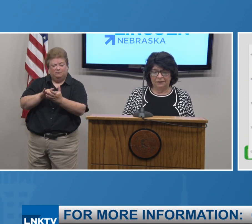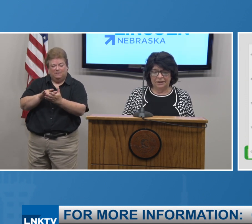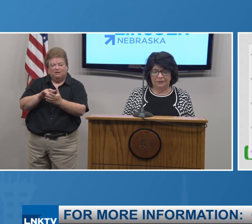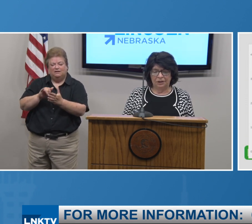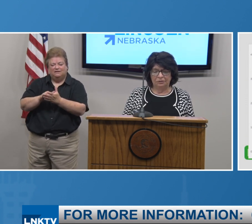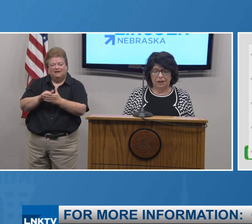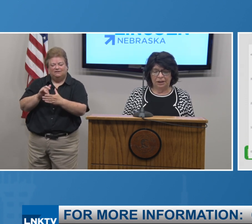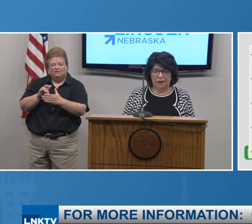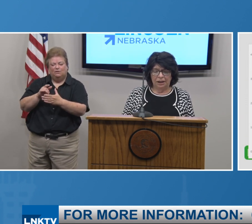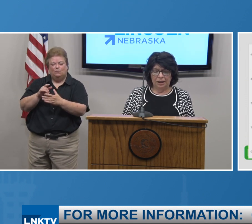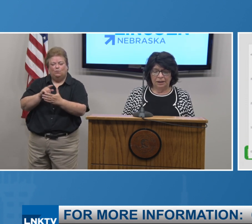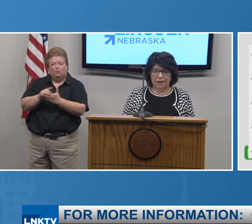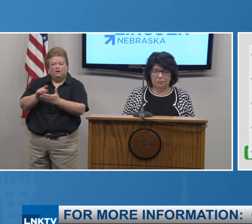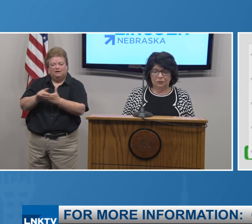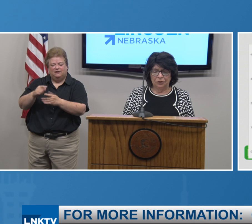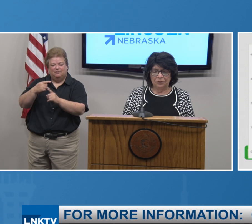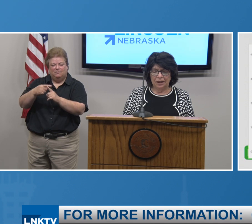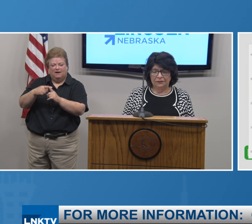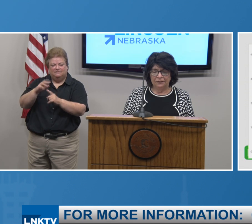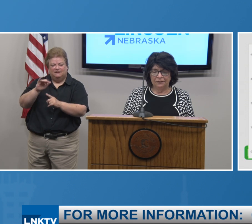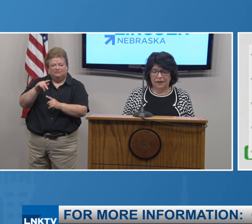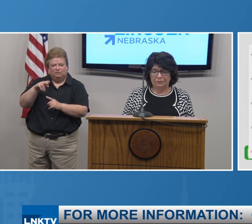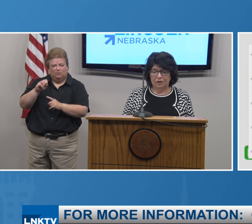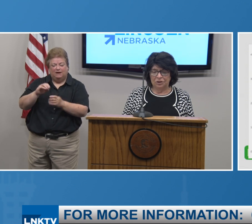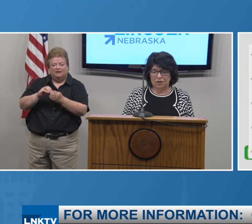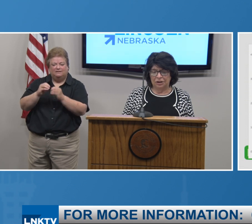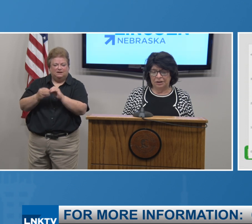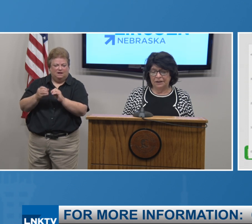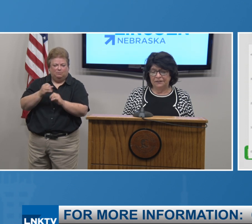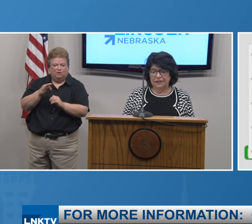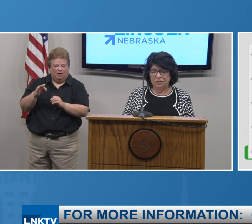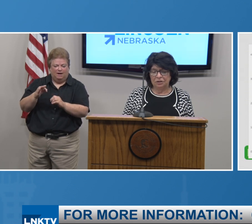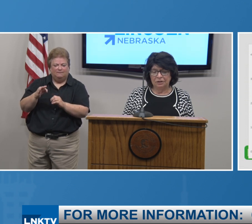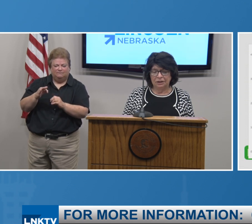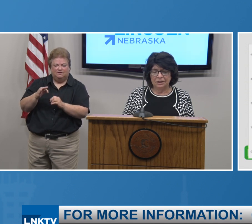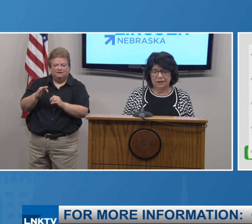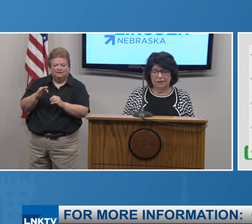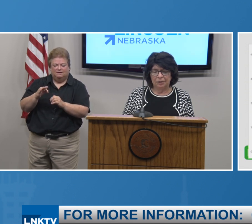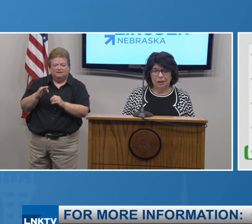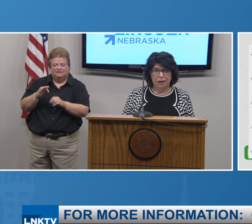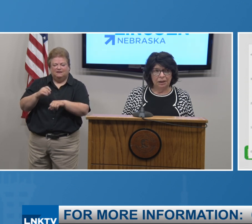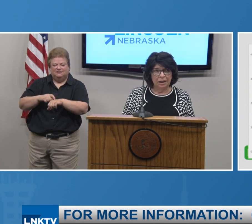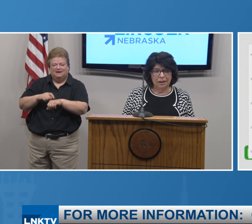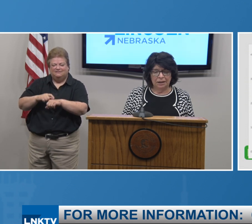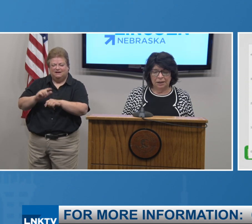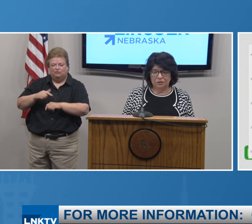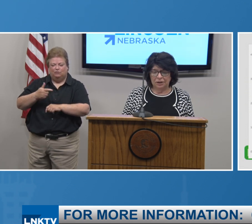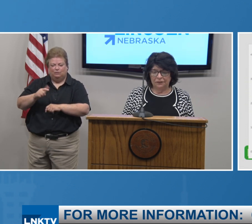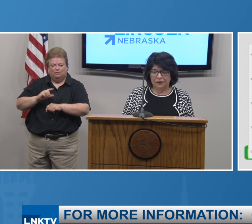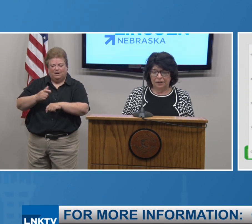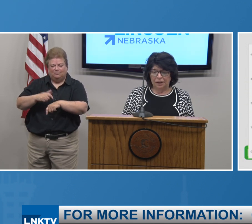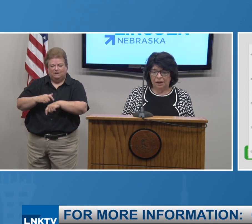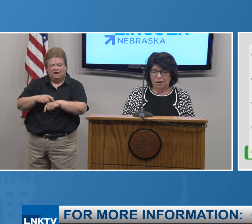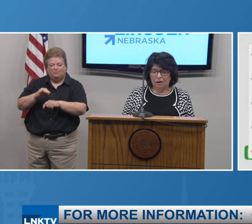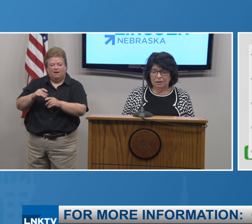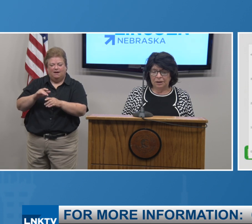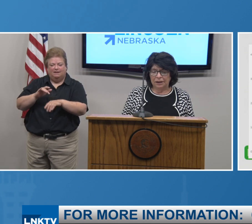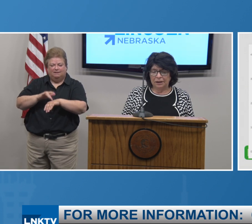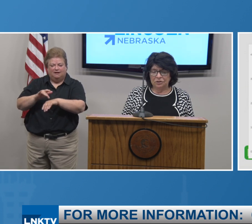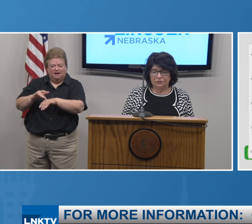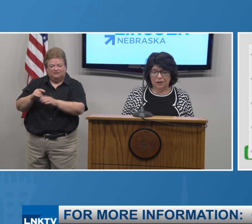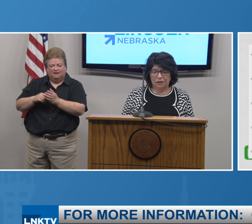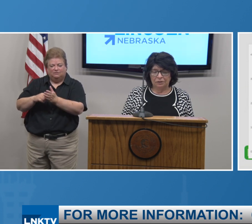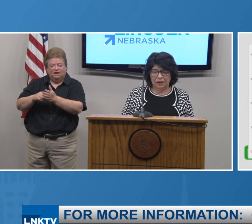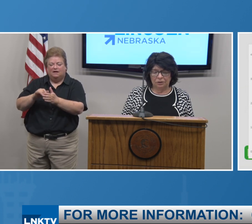weekly positivity rate and the number of new cases, average testing turnaround time, and contact tracing. All are